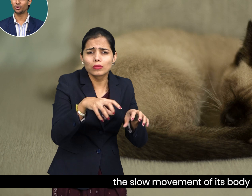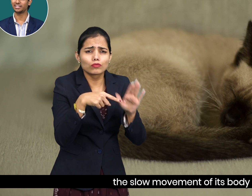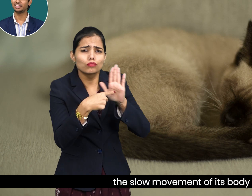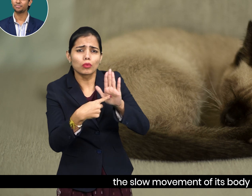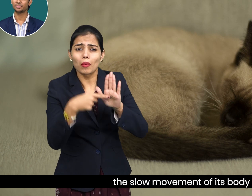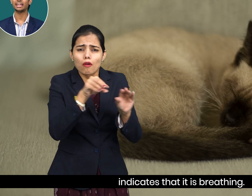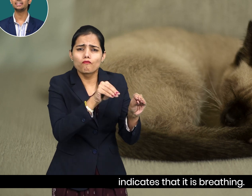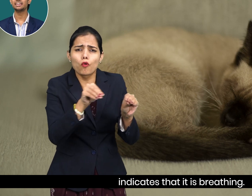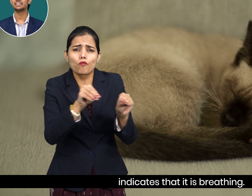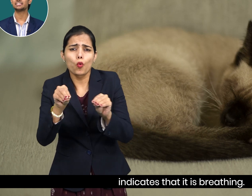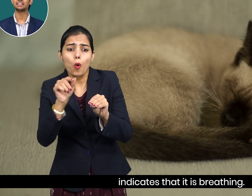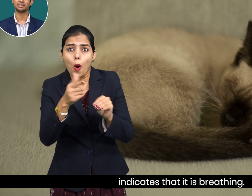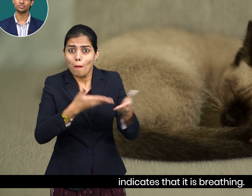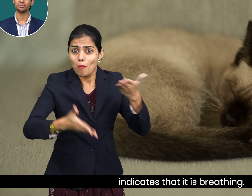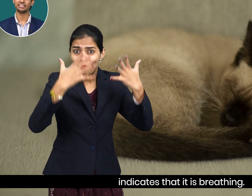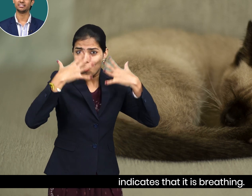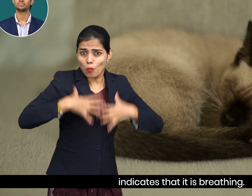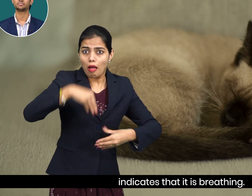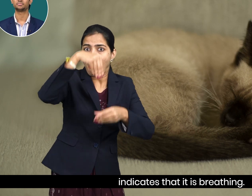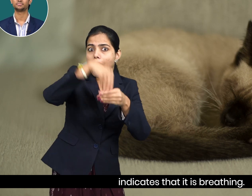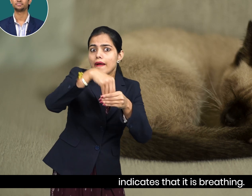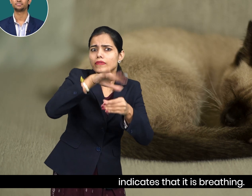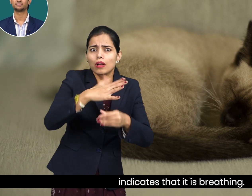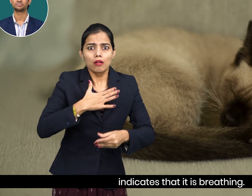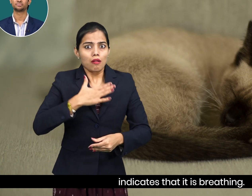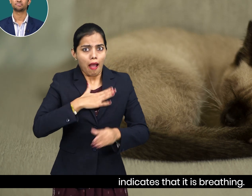its body indicates that it is breathing.